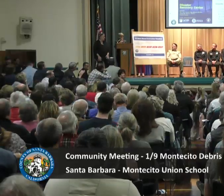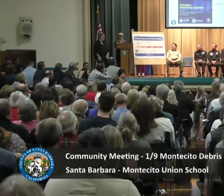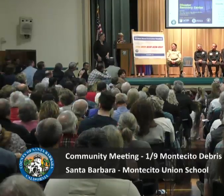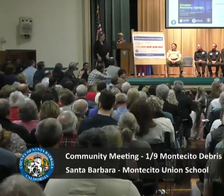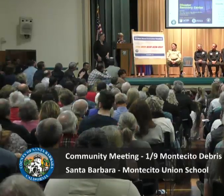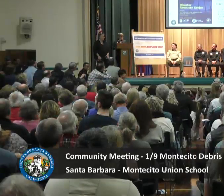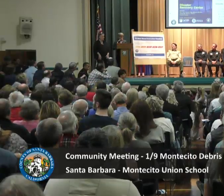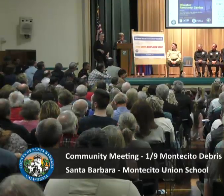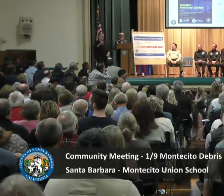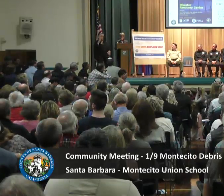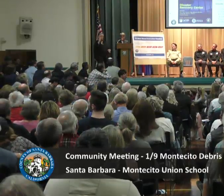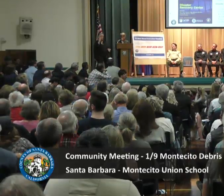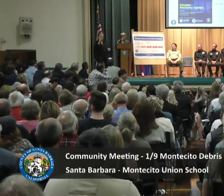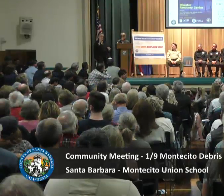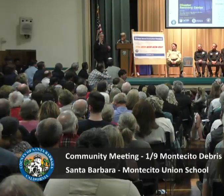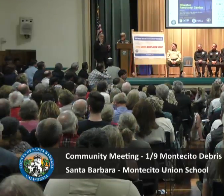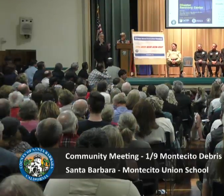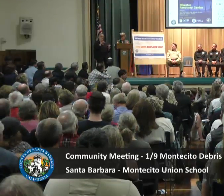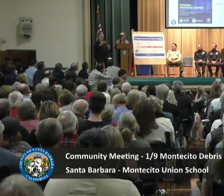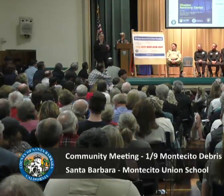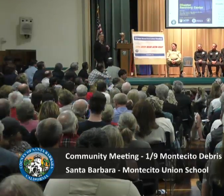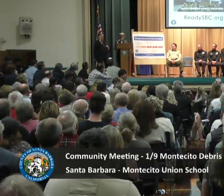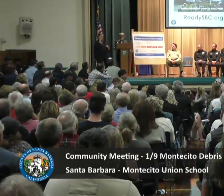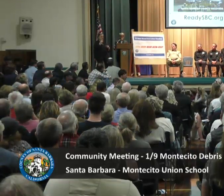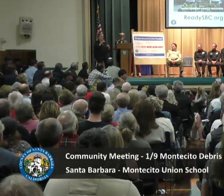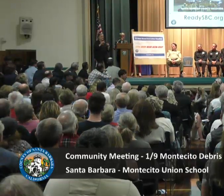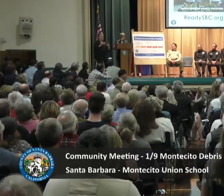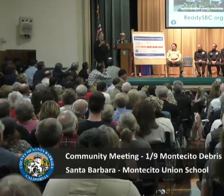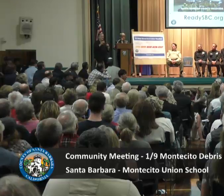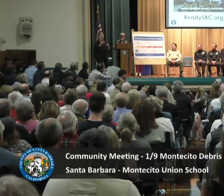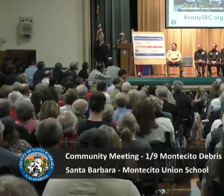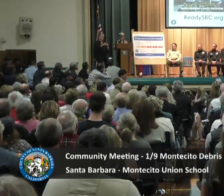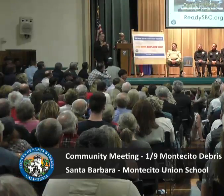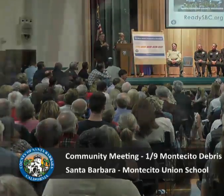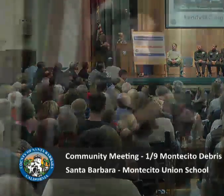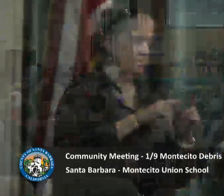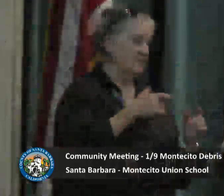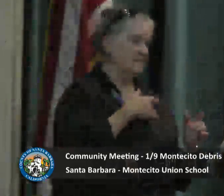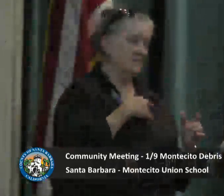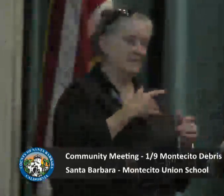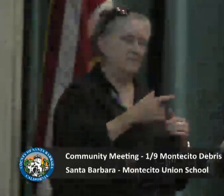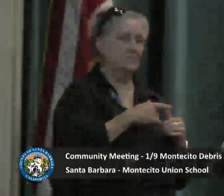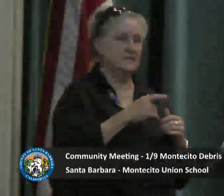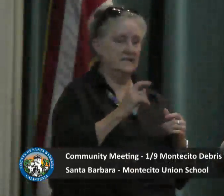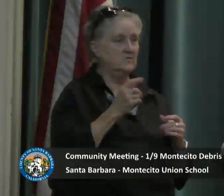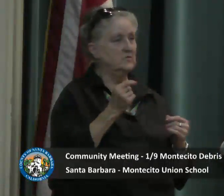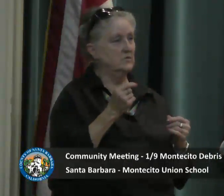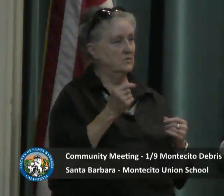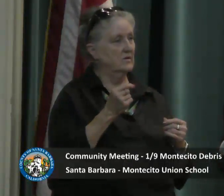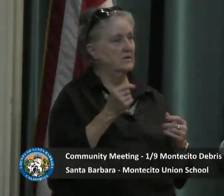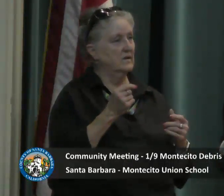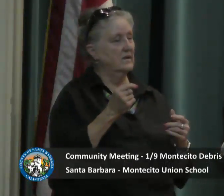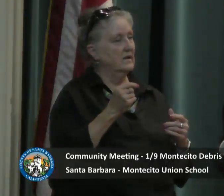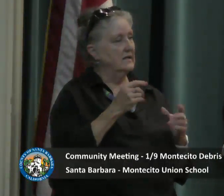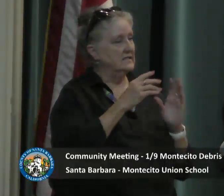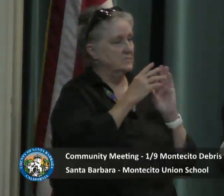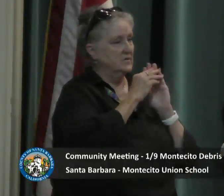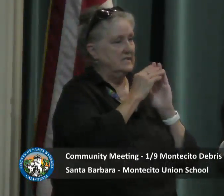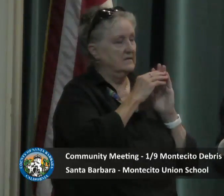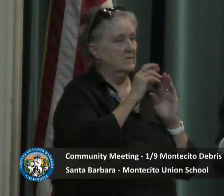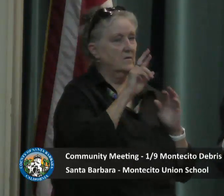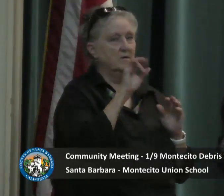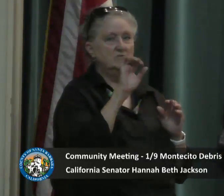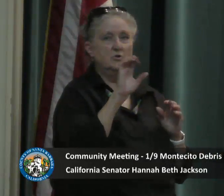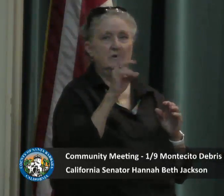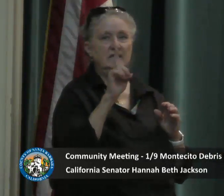Well, good evening. I've just come in from Sacramento. I was going to give you a little update, but I feel the first thing I need to do is pretend I'm Richard